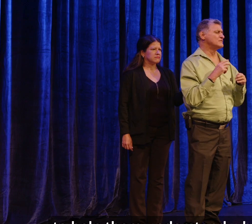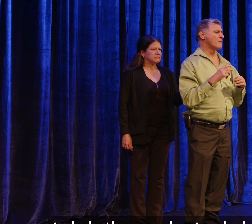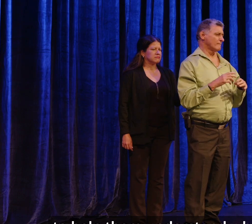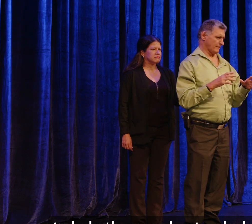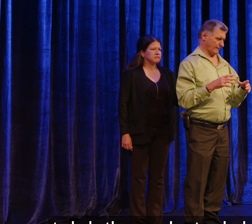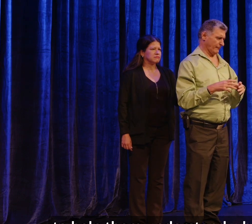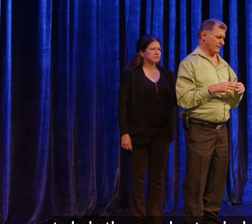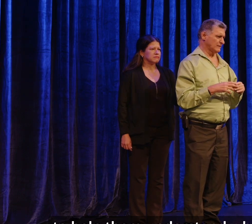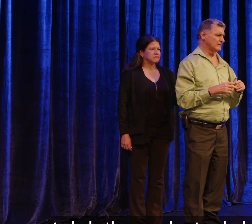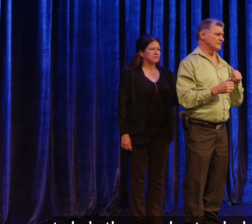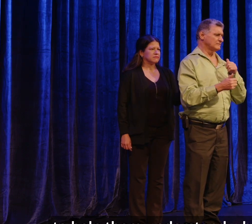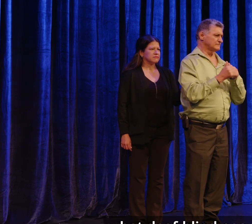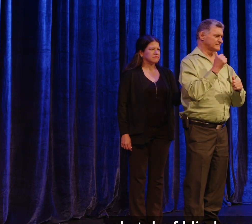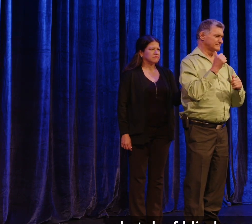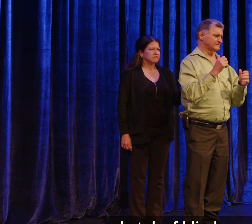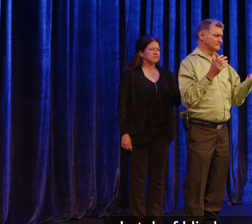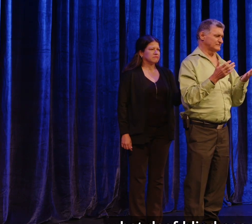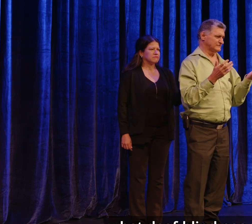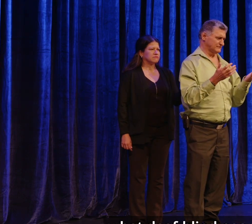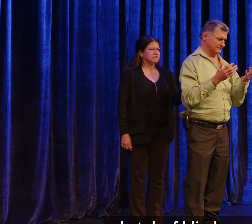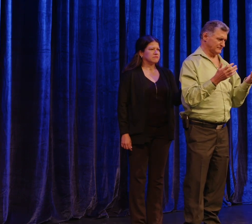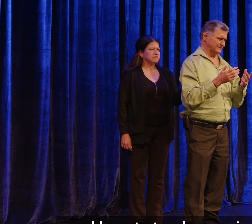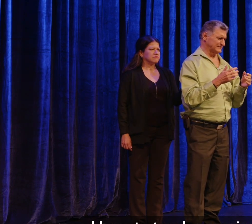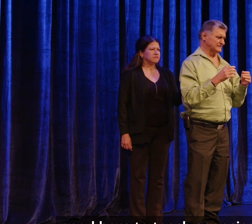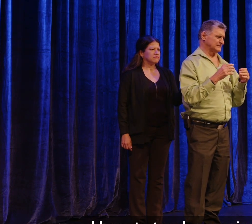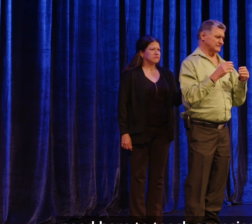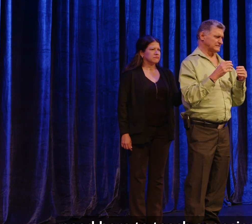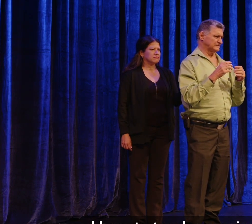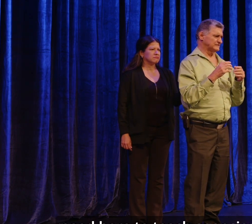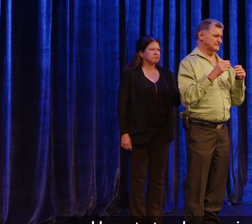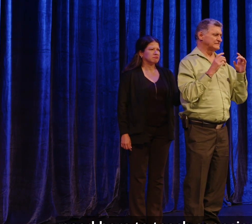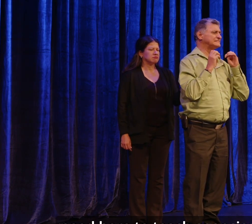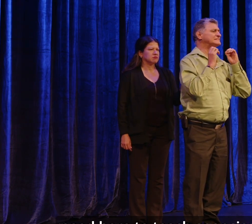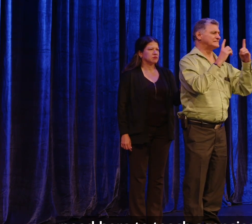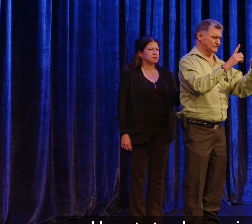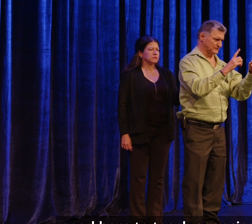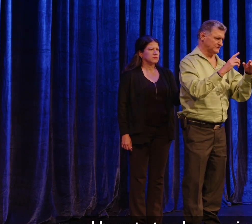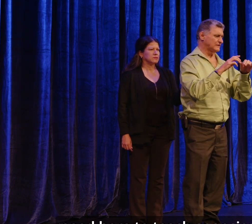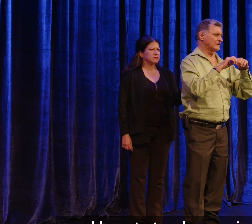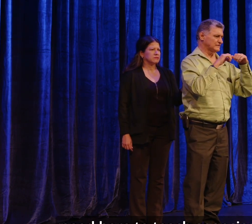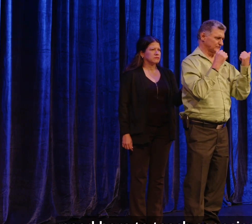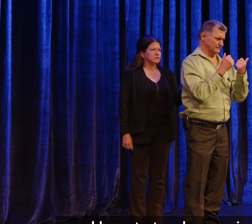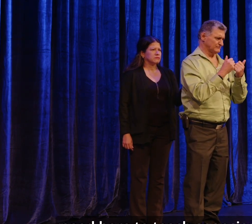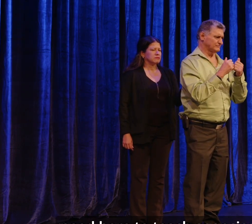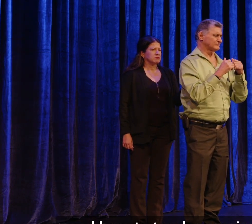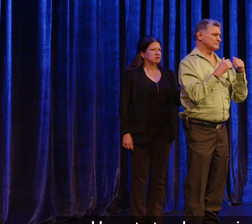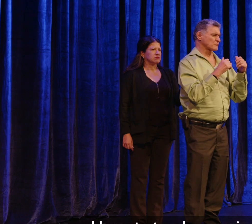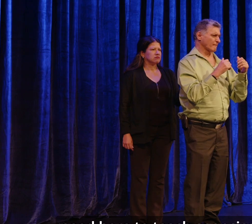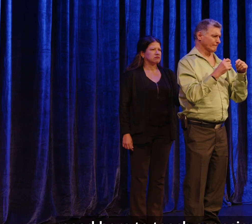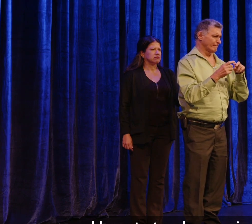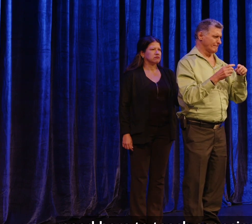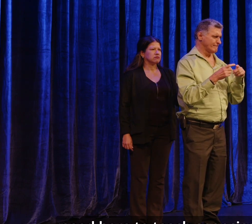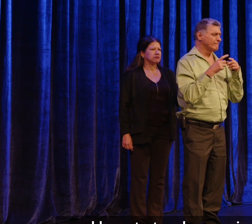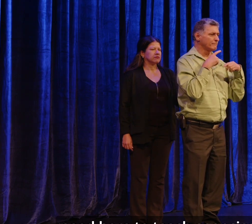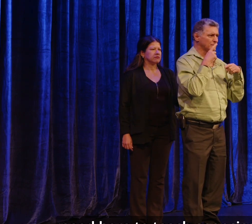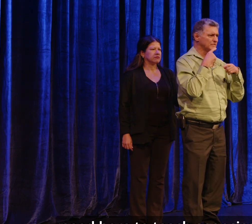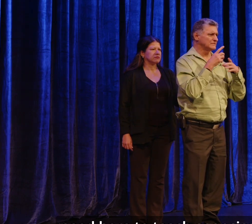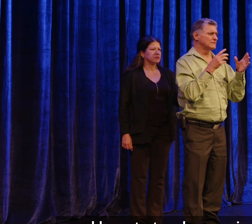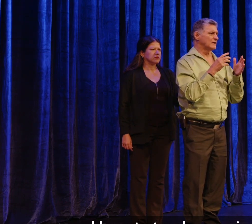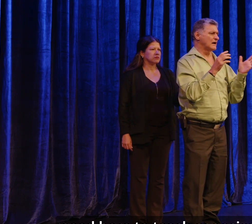what it is and what deaf-blind people need here to teach agencies,